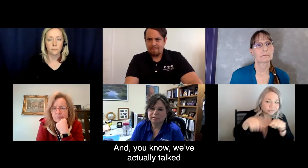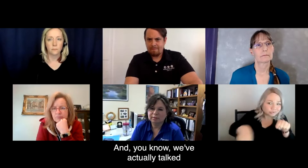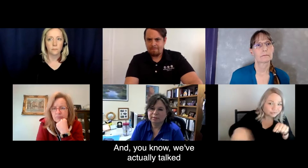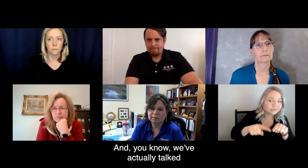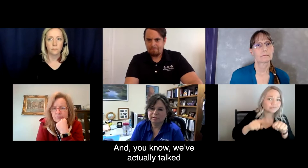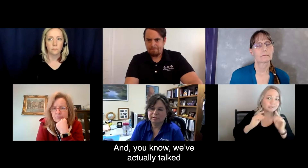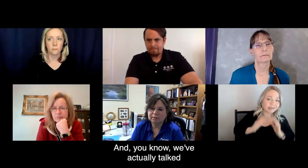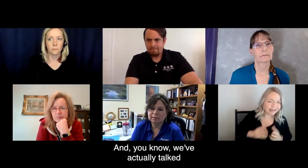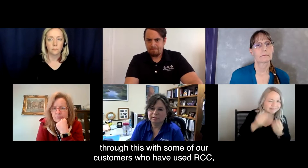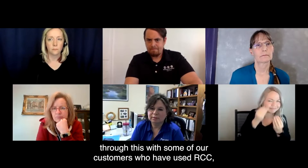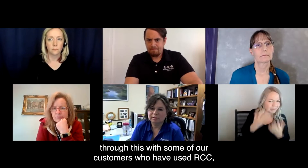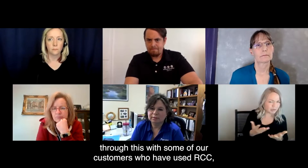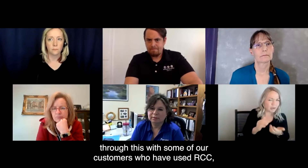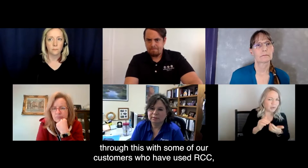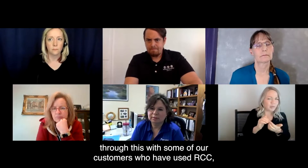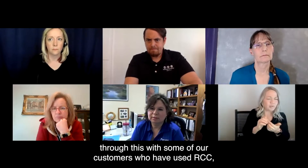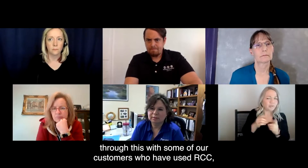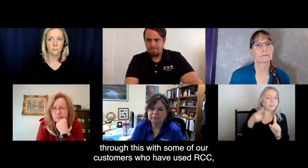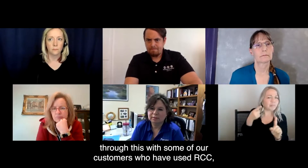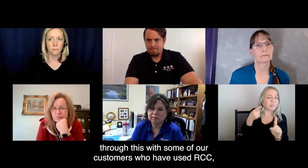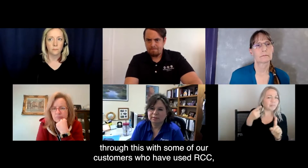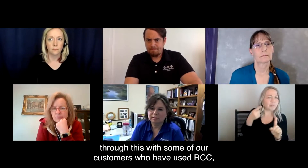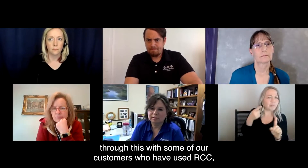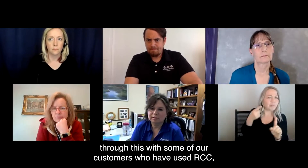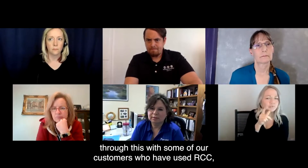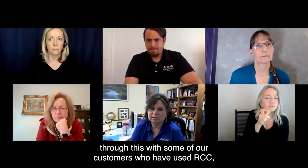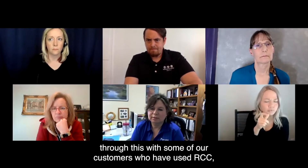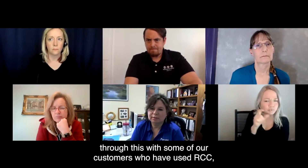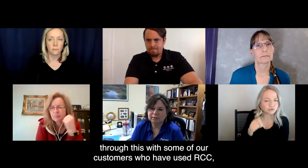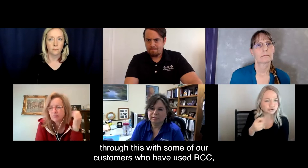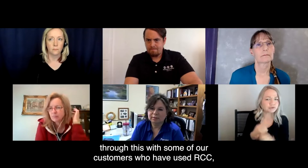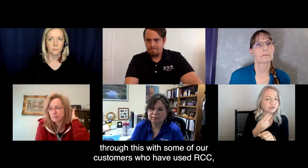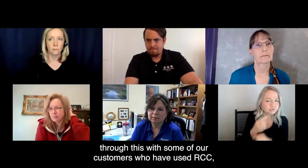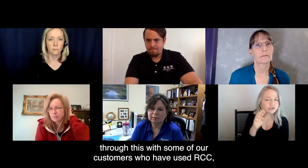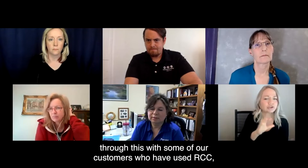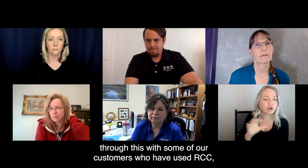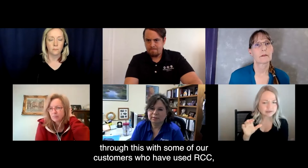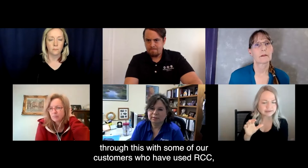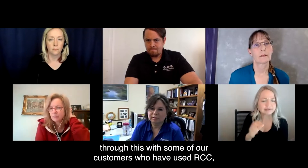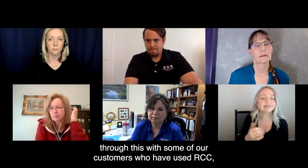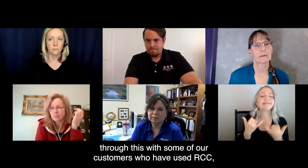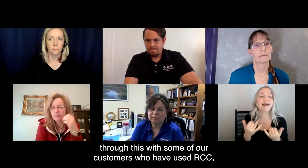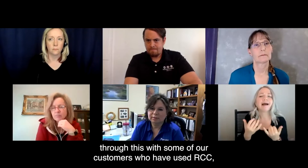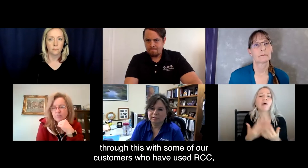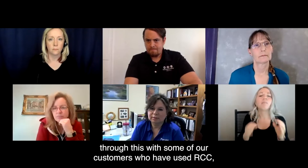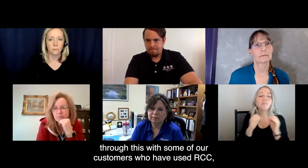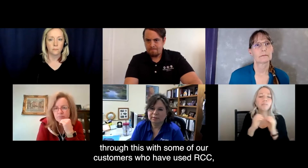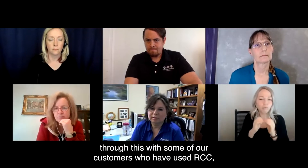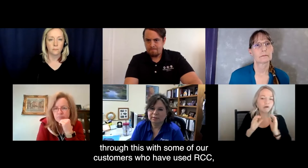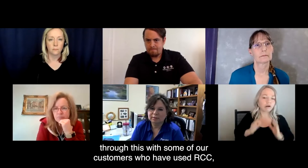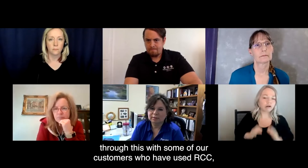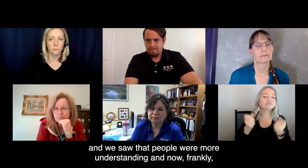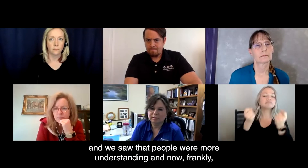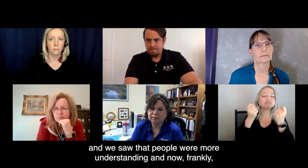And, you know, we've actually talked through this with some of our customers who have used